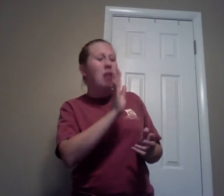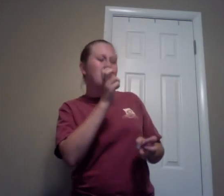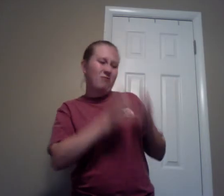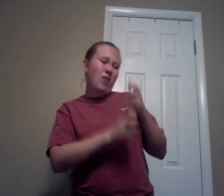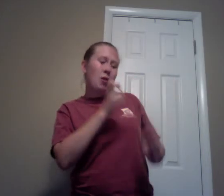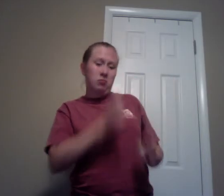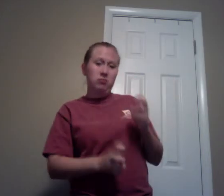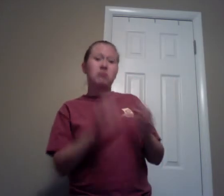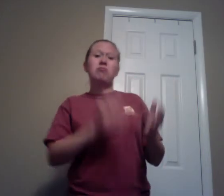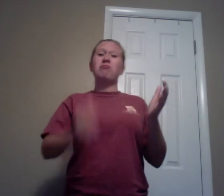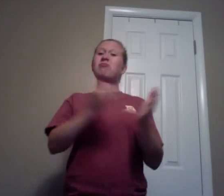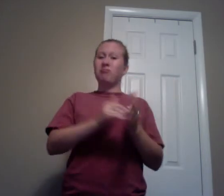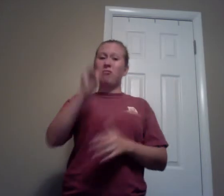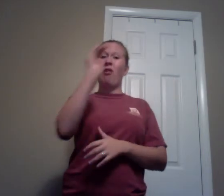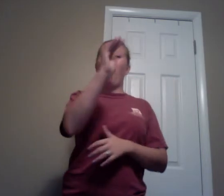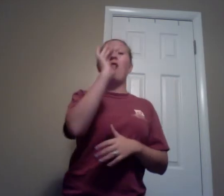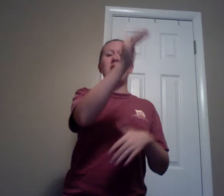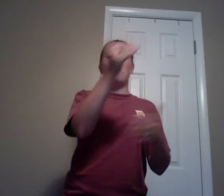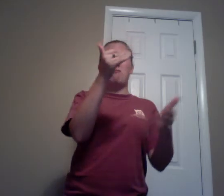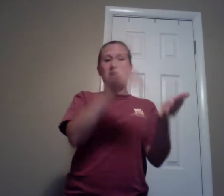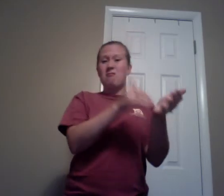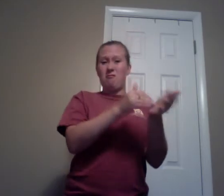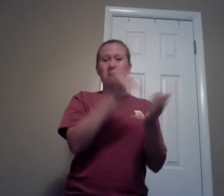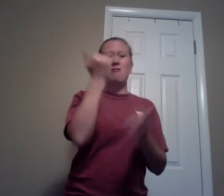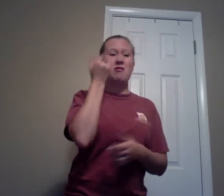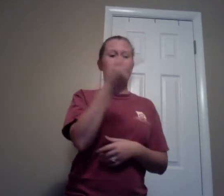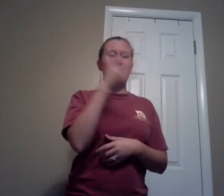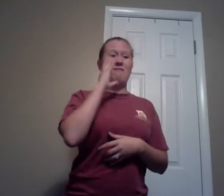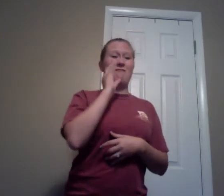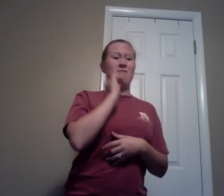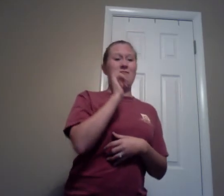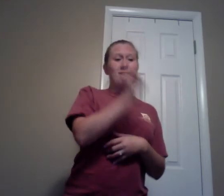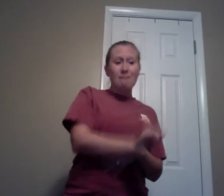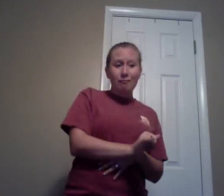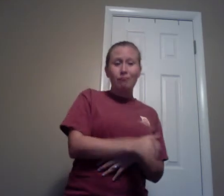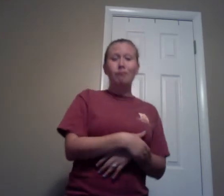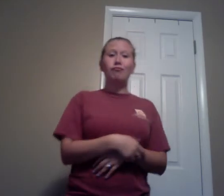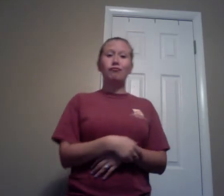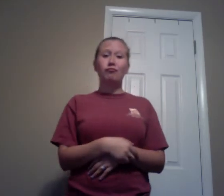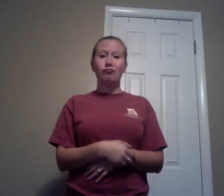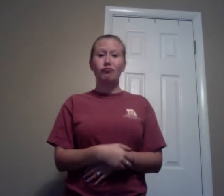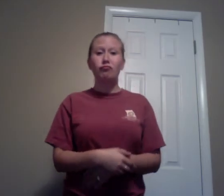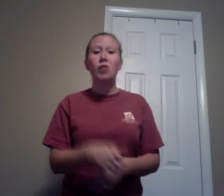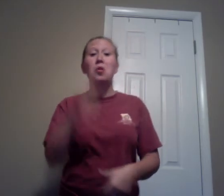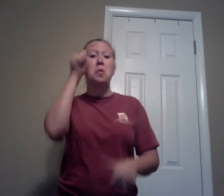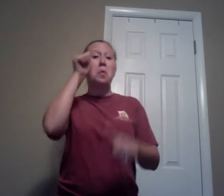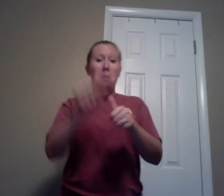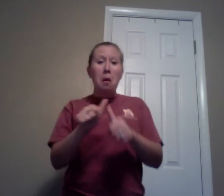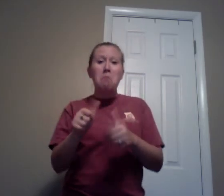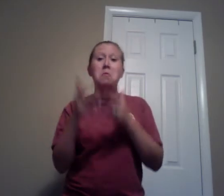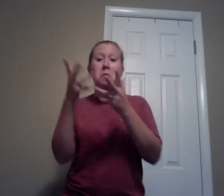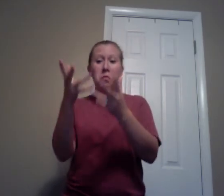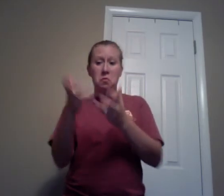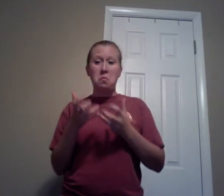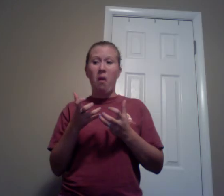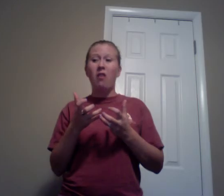we talked about are the clear liquid diet, the broth, bouillon, all the things you want to have on hand to help you. You